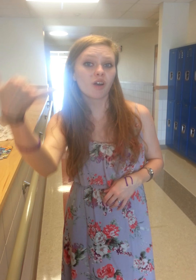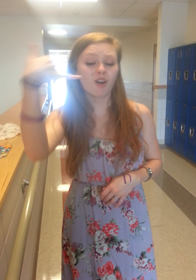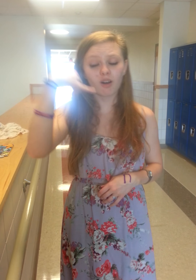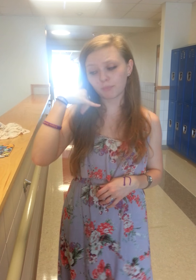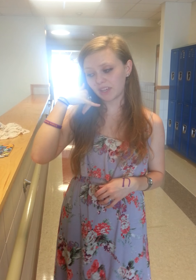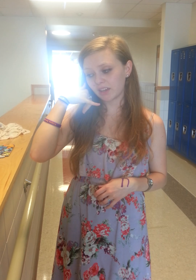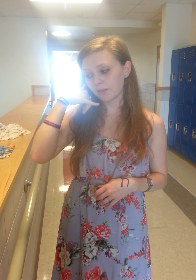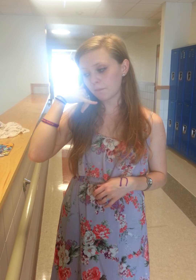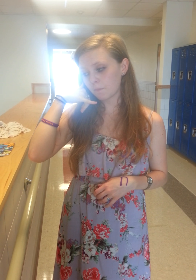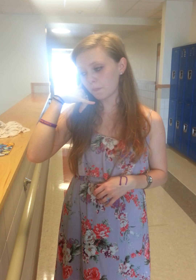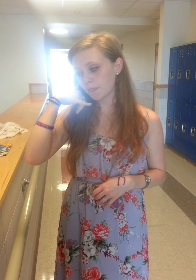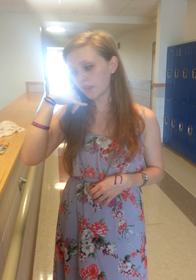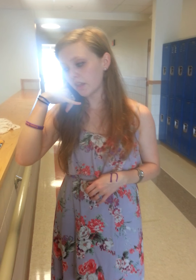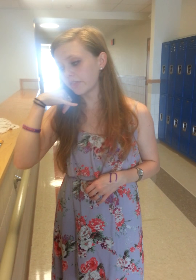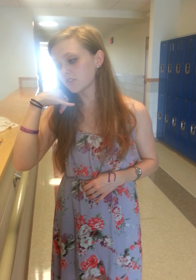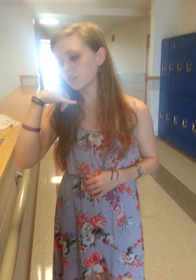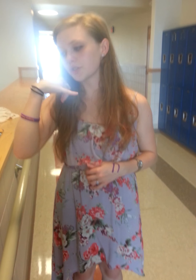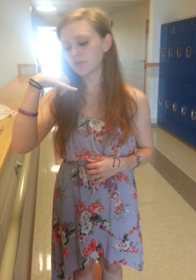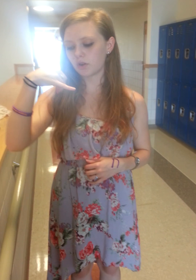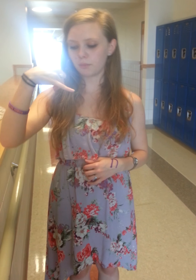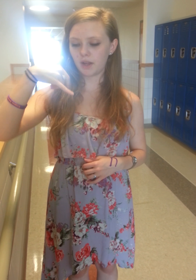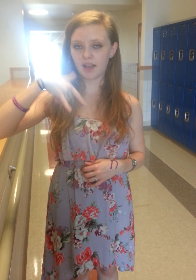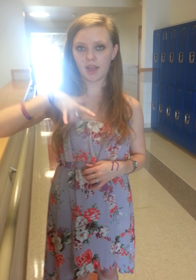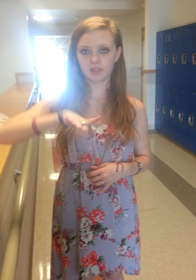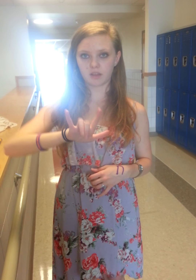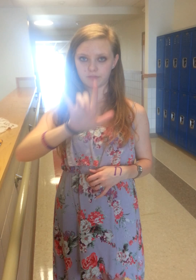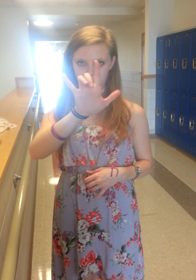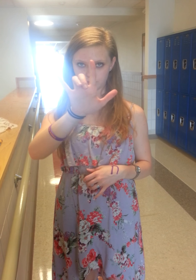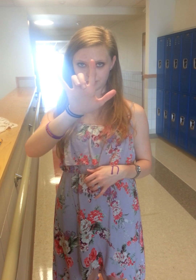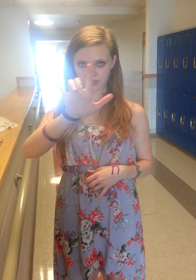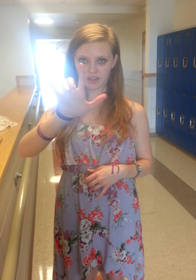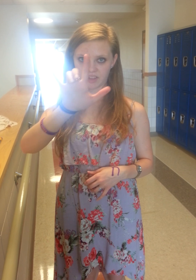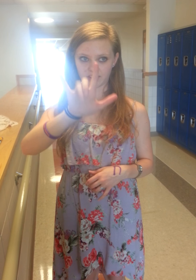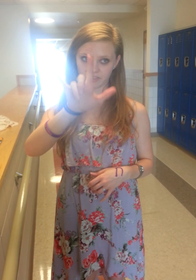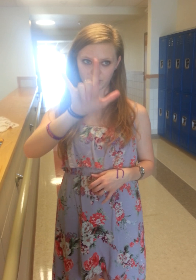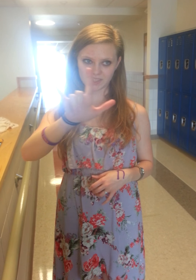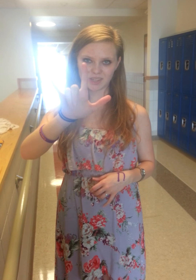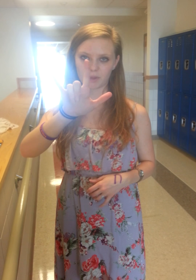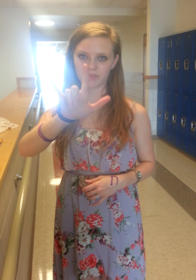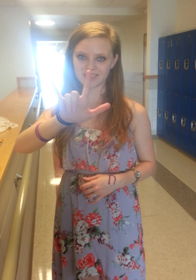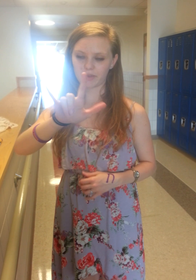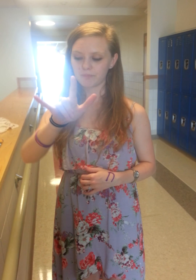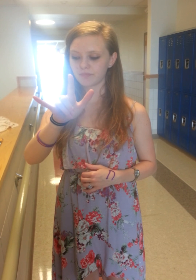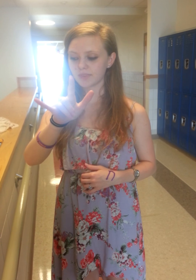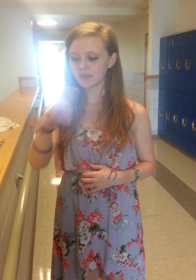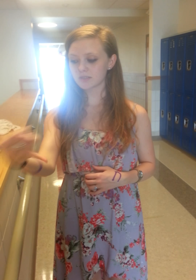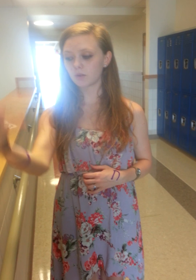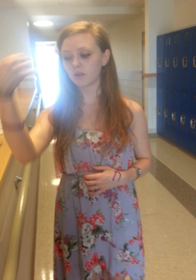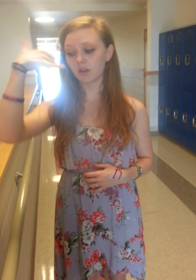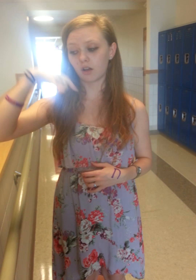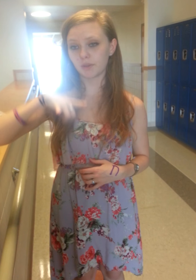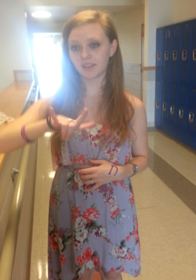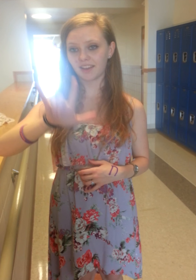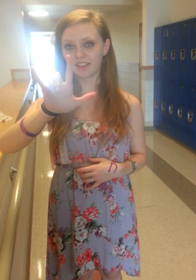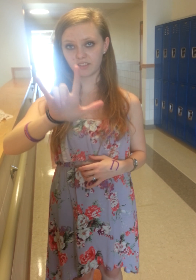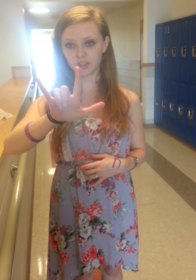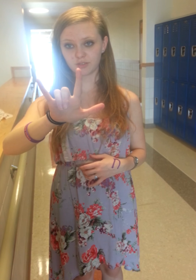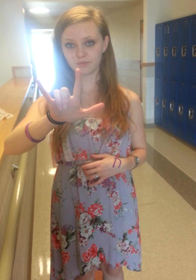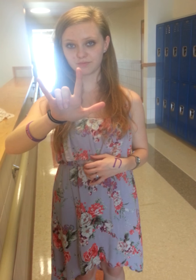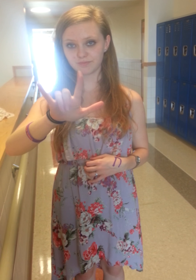call me, I'm just going to transform I love you. You're going to have the I love you hand shape, palm facing out. So call me, I love you.